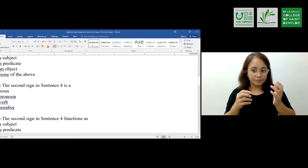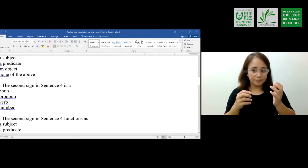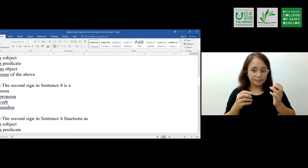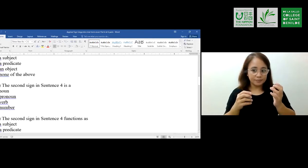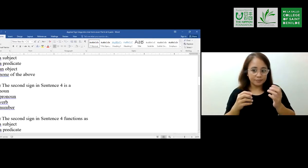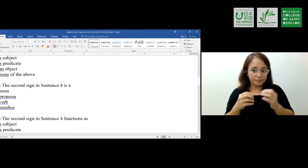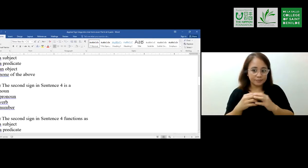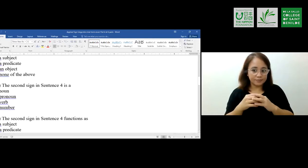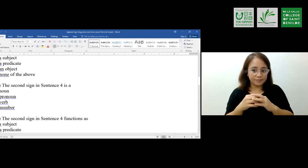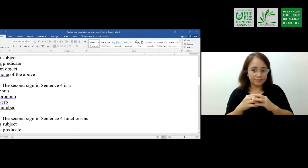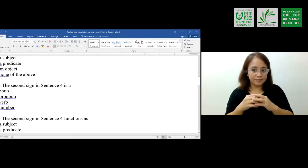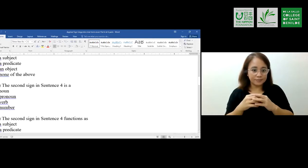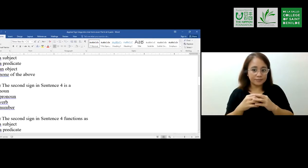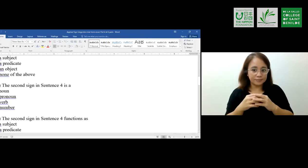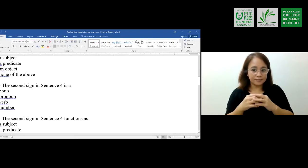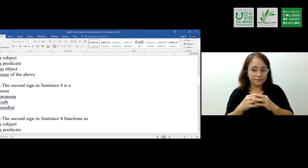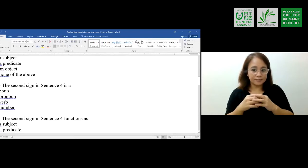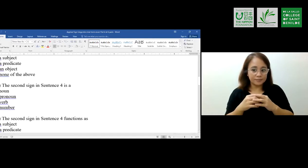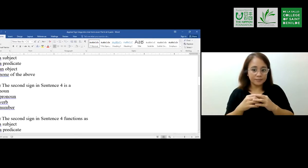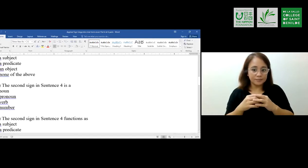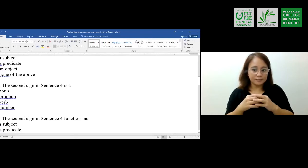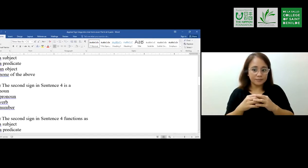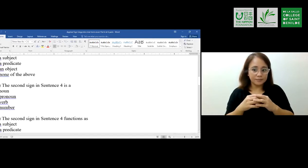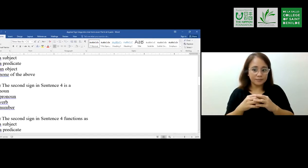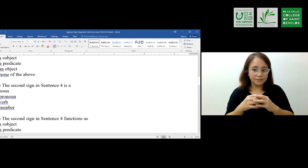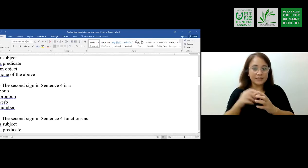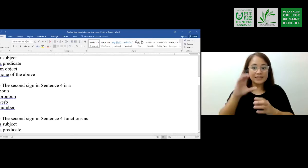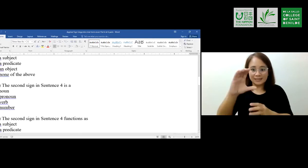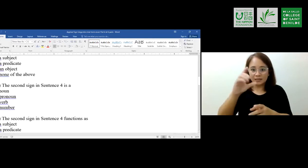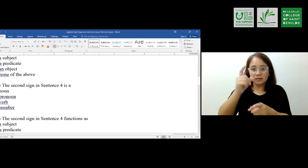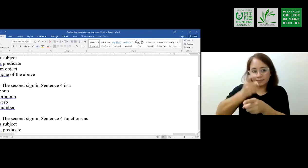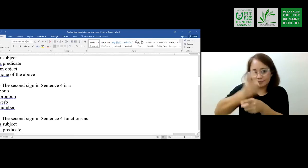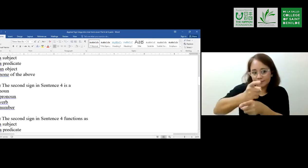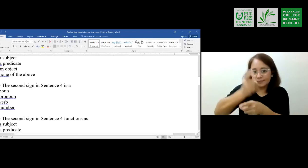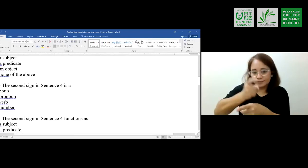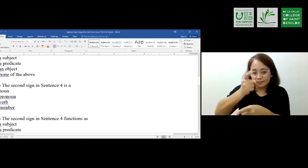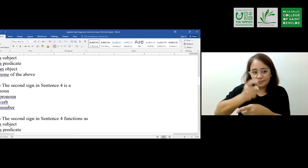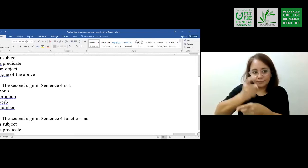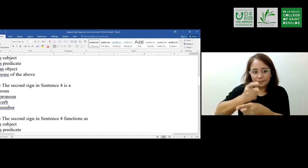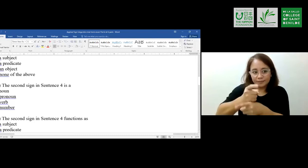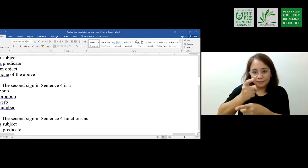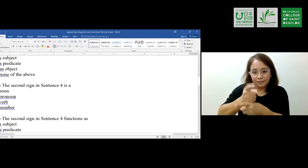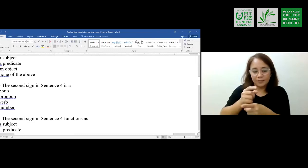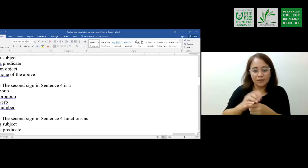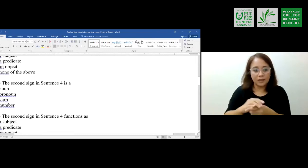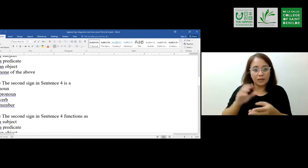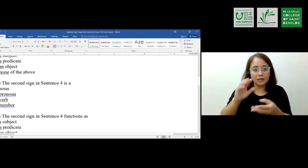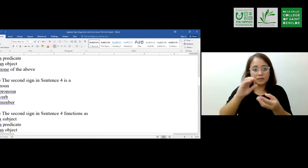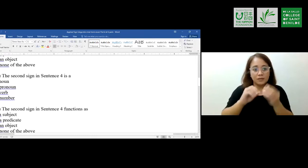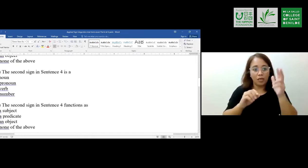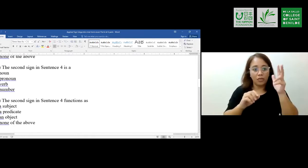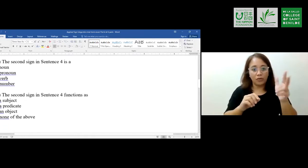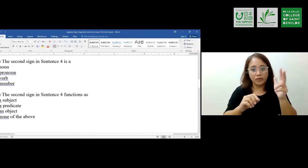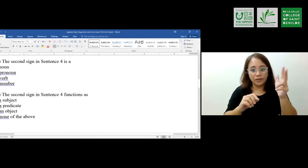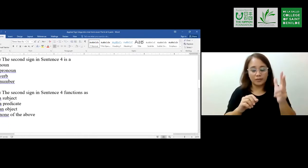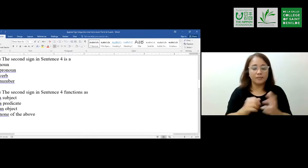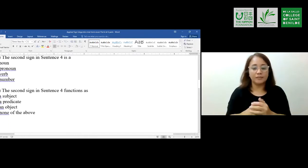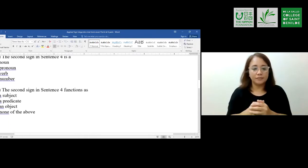I see C. C is correct. Number 30. The second sign in